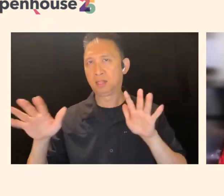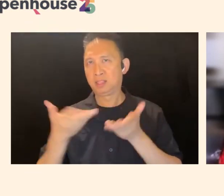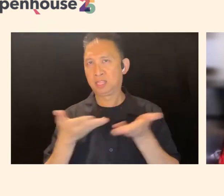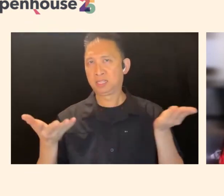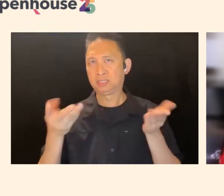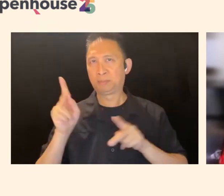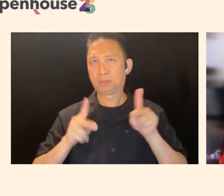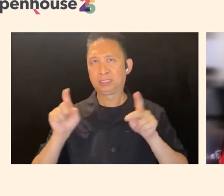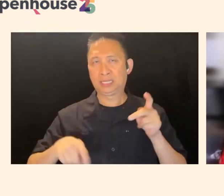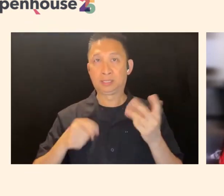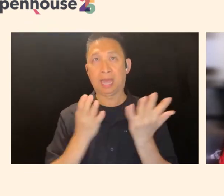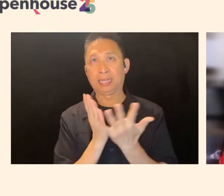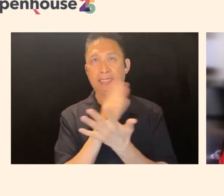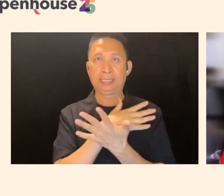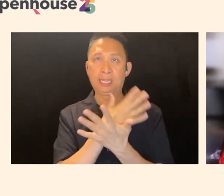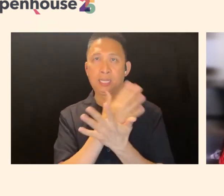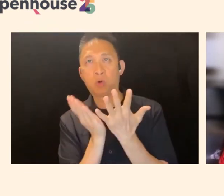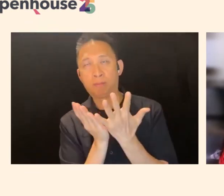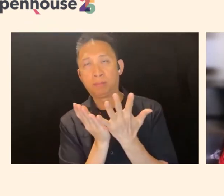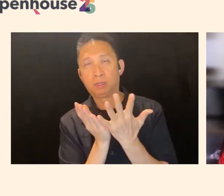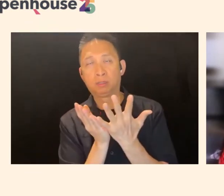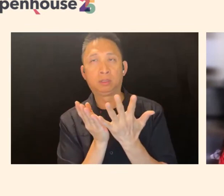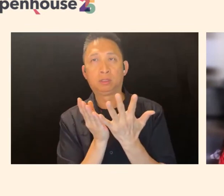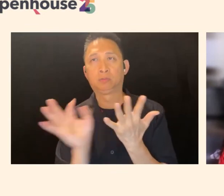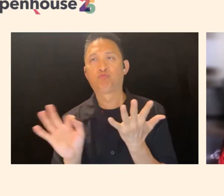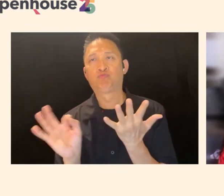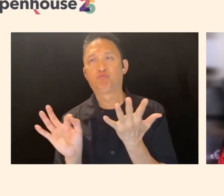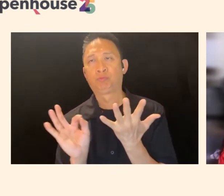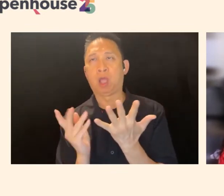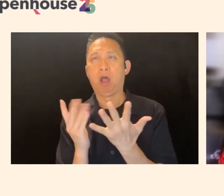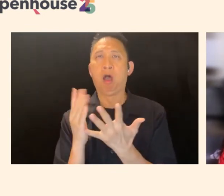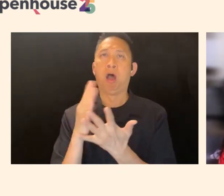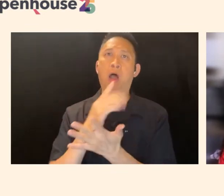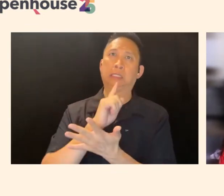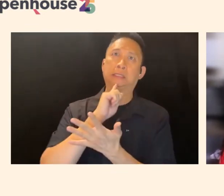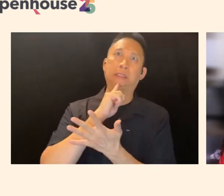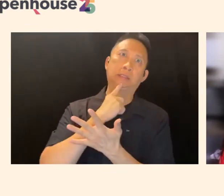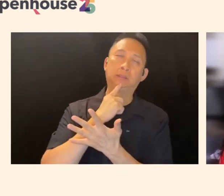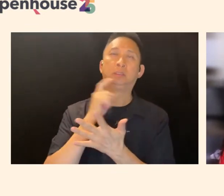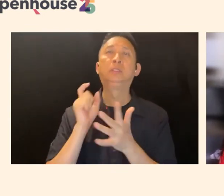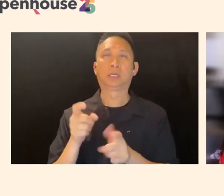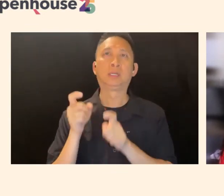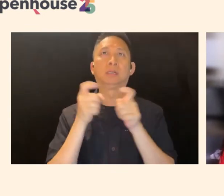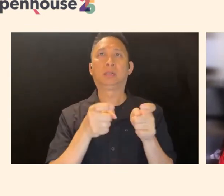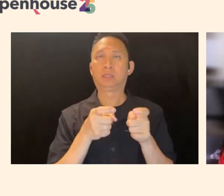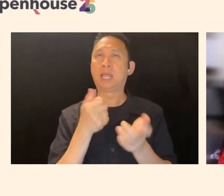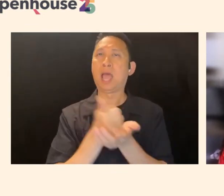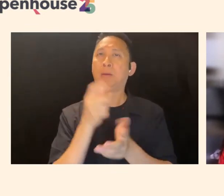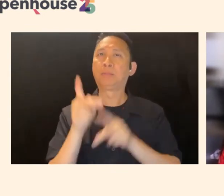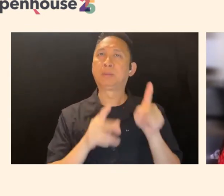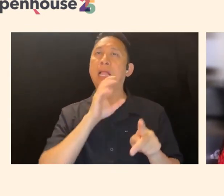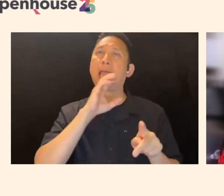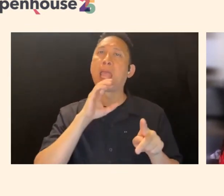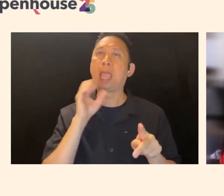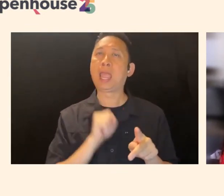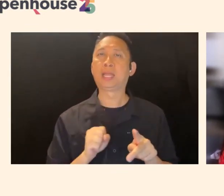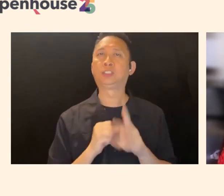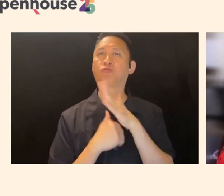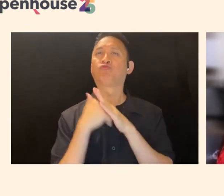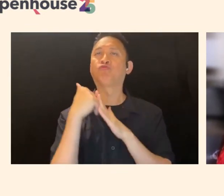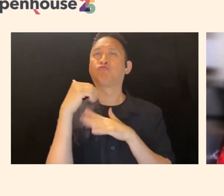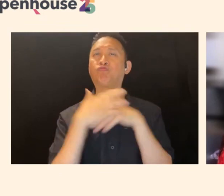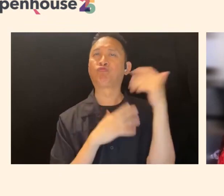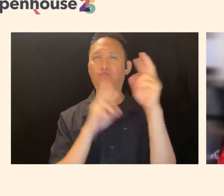Yeah, continuum of making sure, hopefully, having people be able to age in place. That's really powerful. absolutely. For